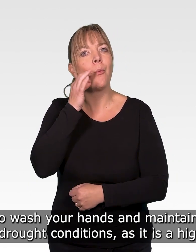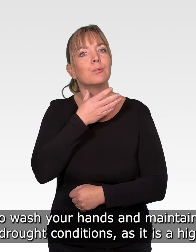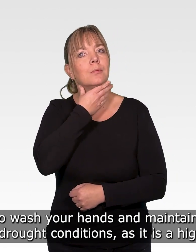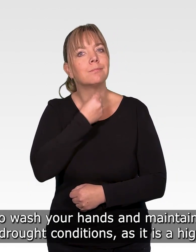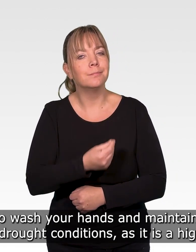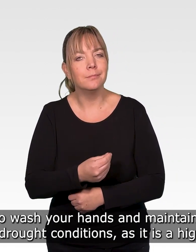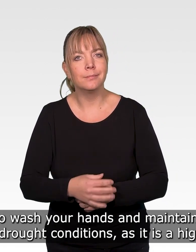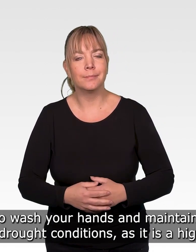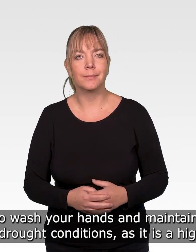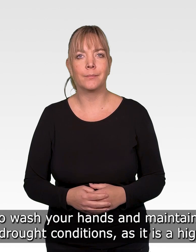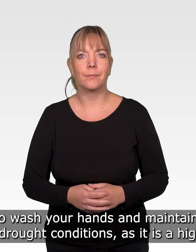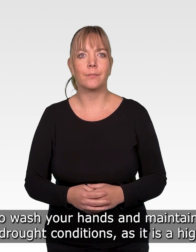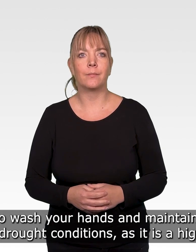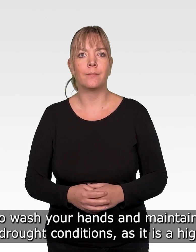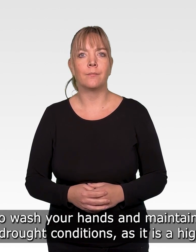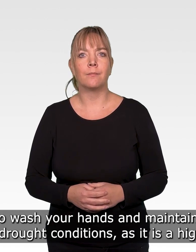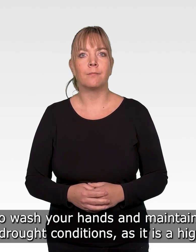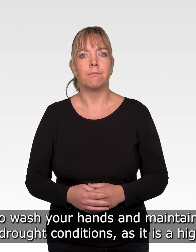infectious diseases.